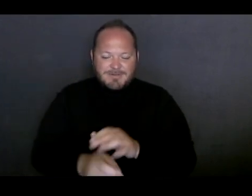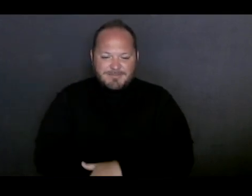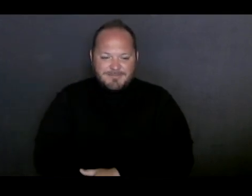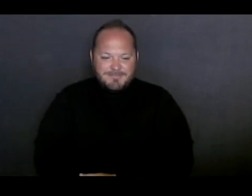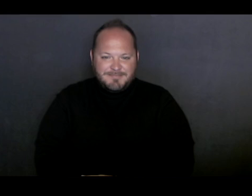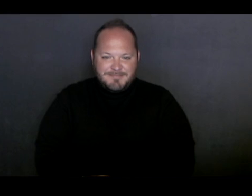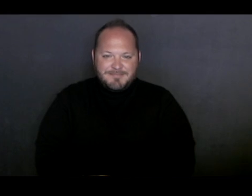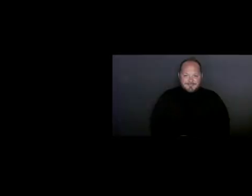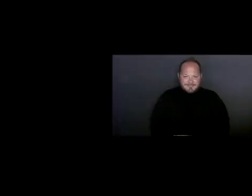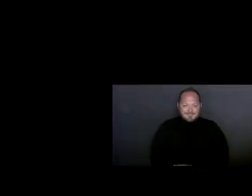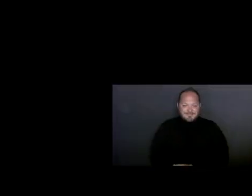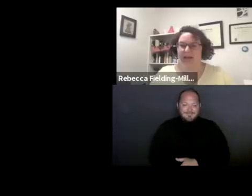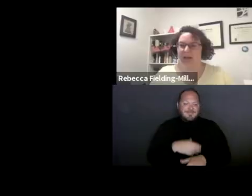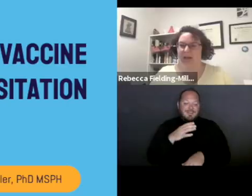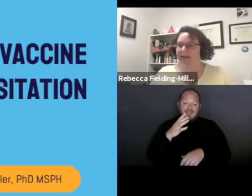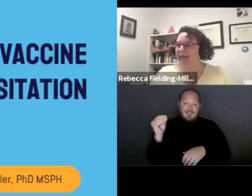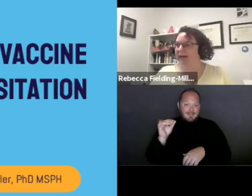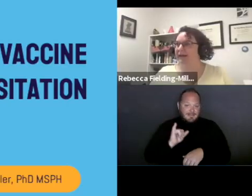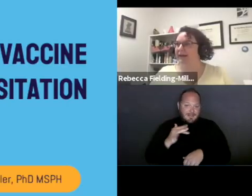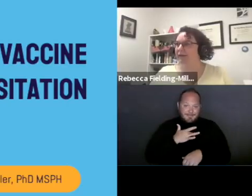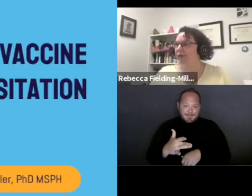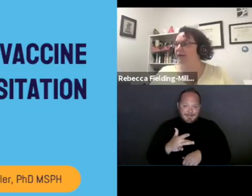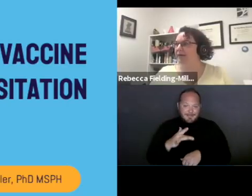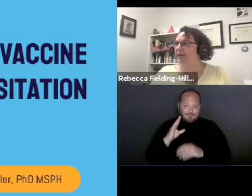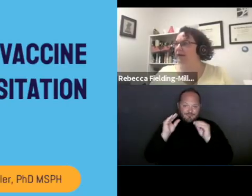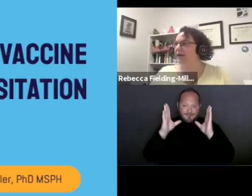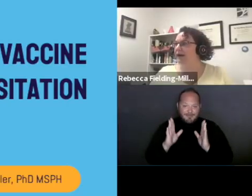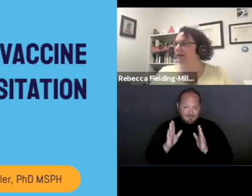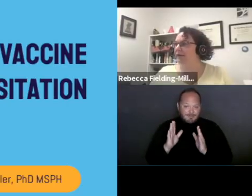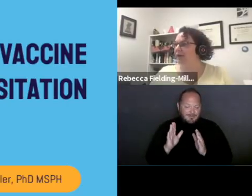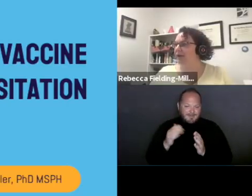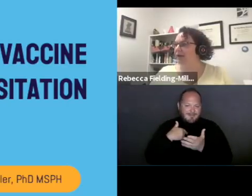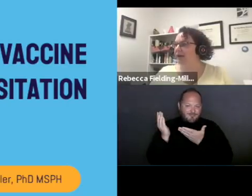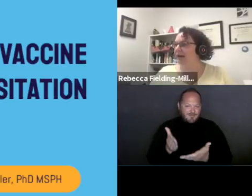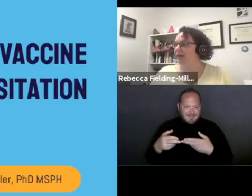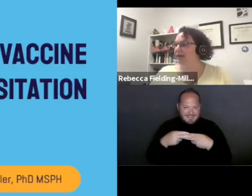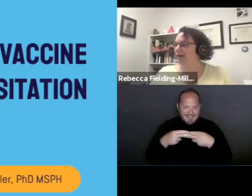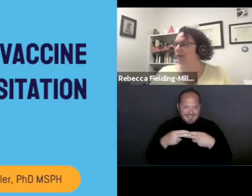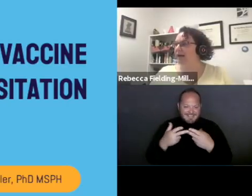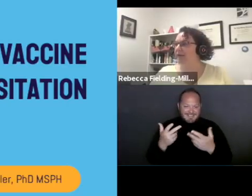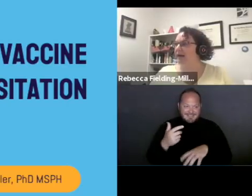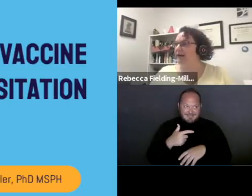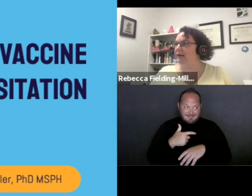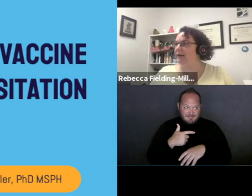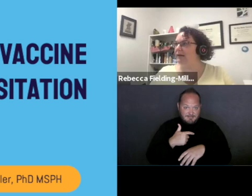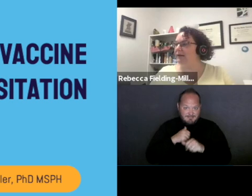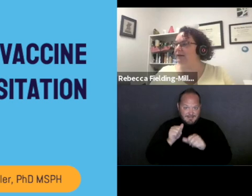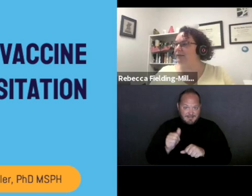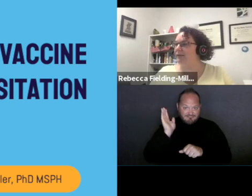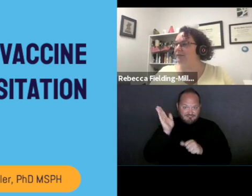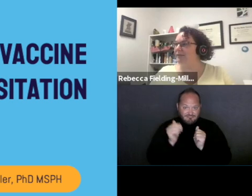And in true professor fashion, I brought my slides, of course. I don't know that we can do anything without slides.